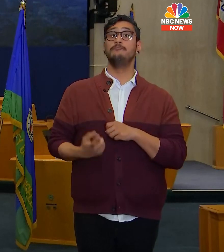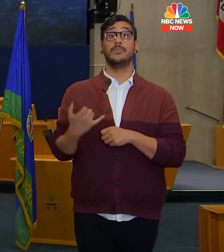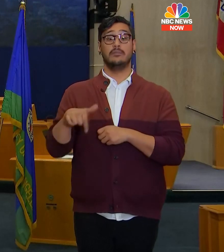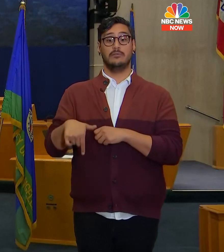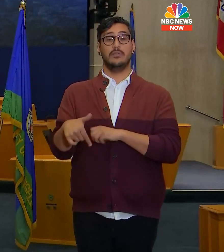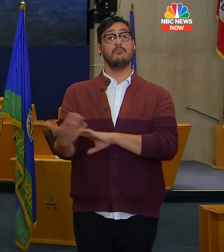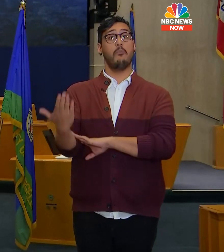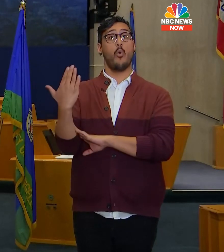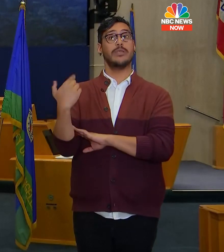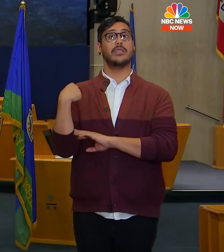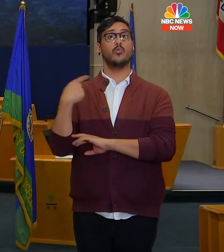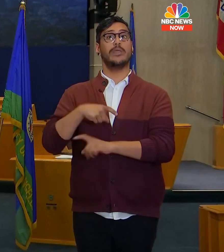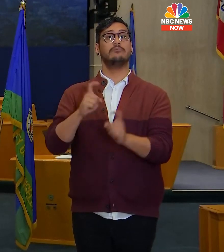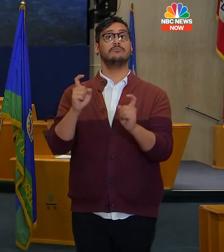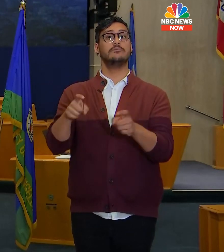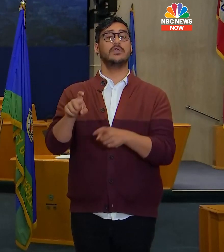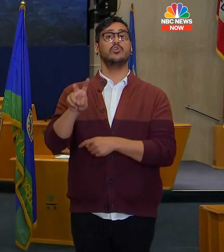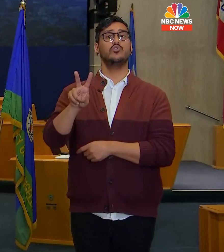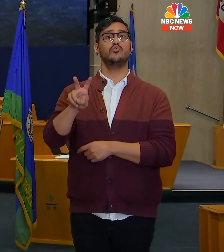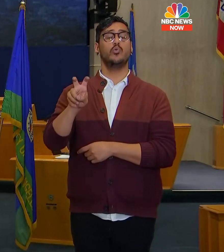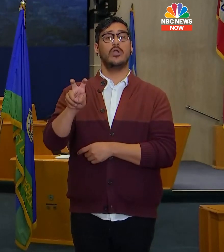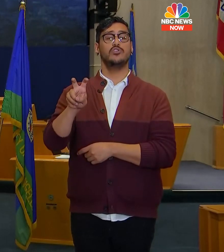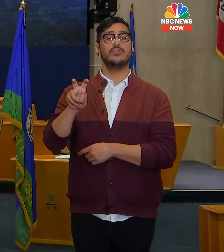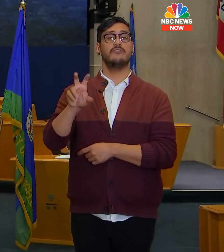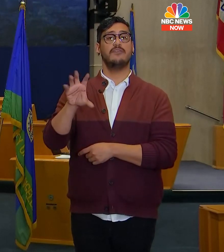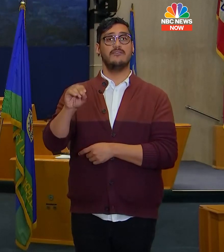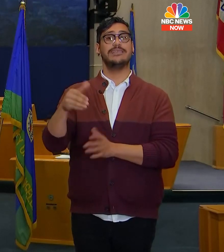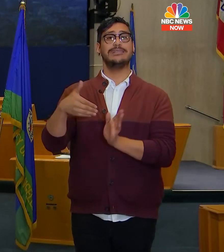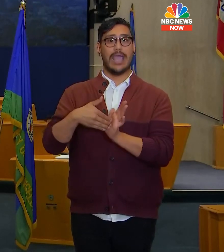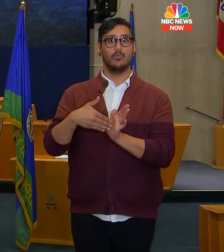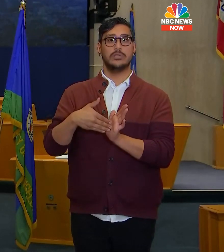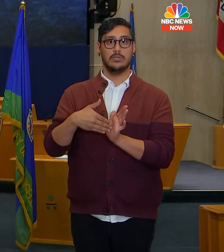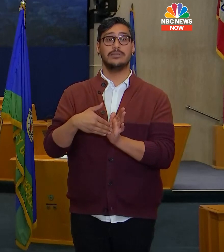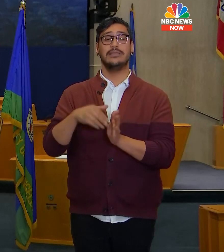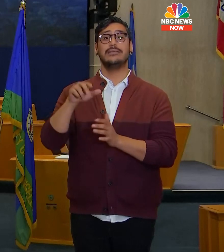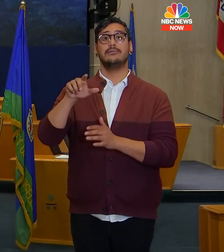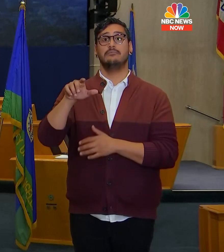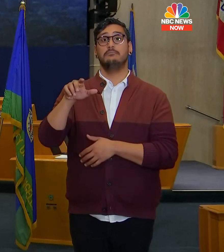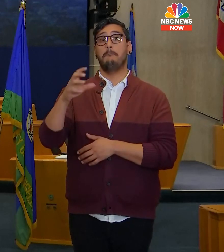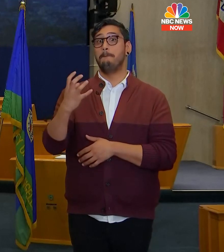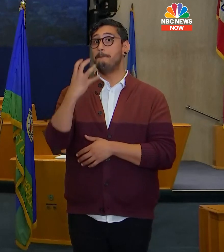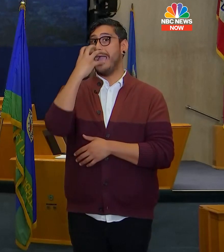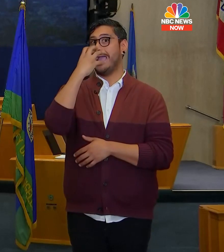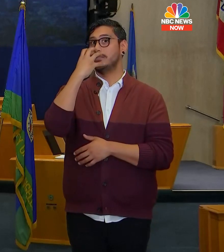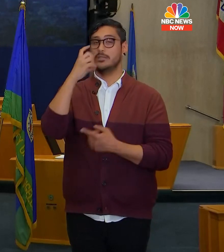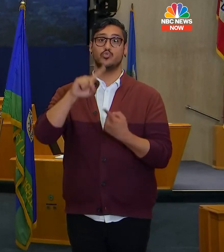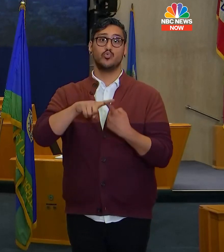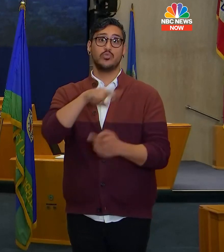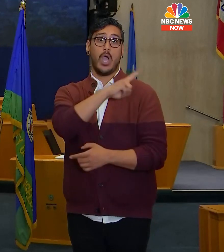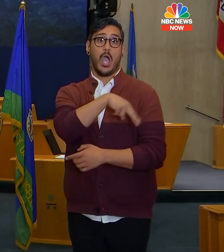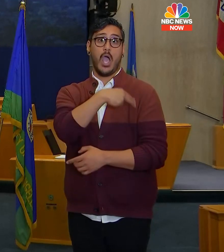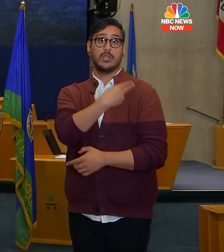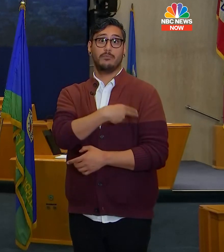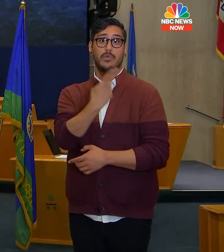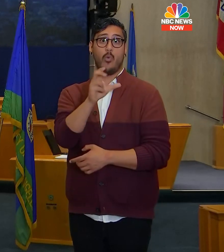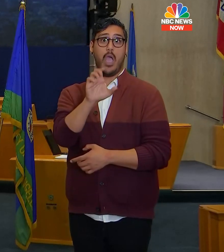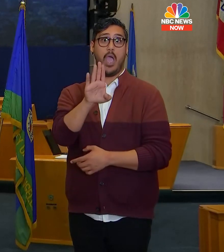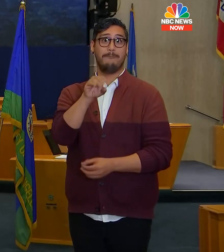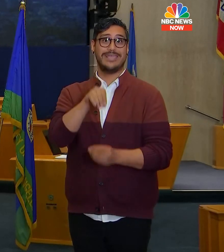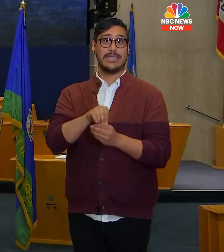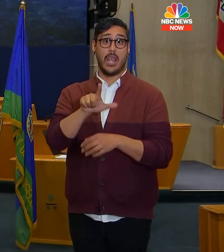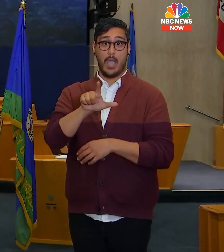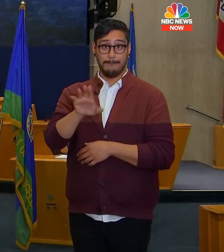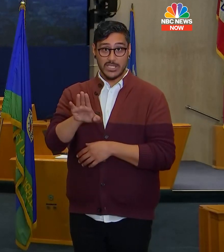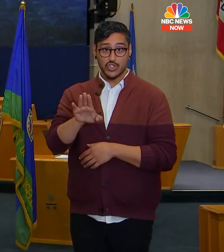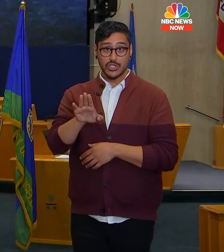delivered 250,000 or 250,000 N95 masks to our hospital distribution hub in Long Beach. And